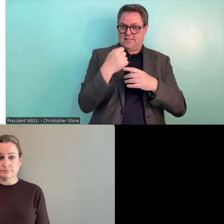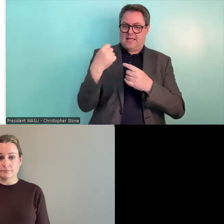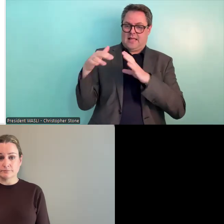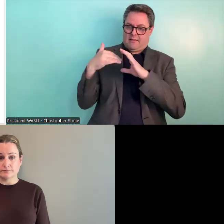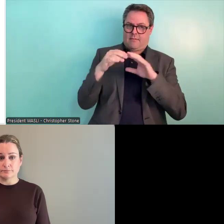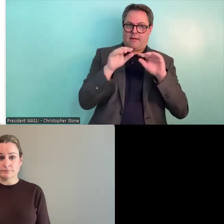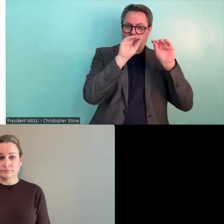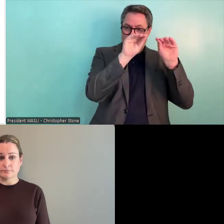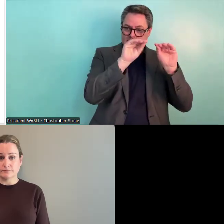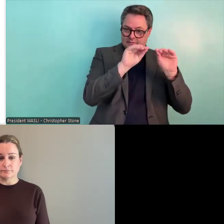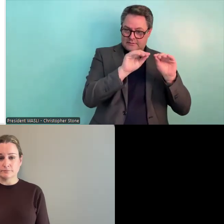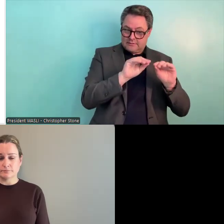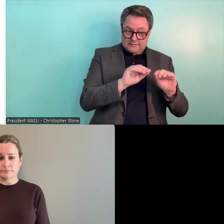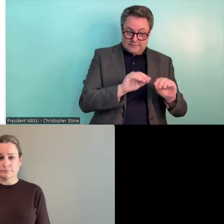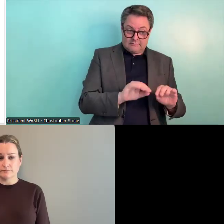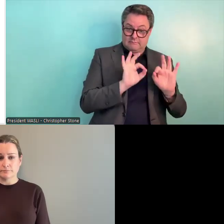vote.